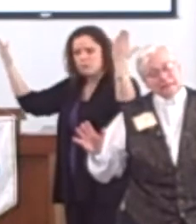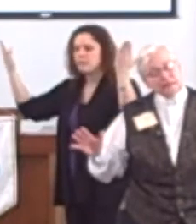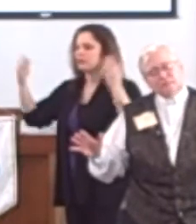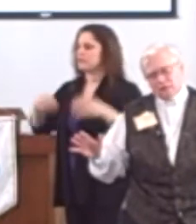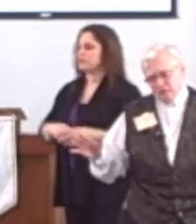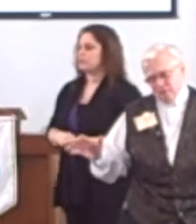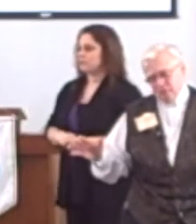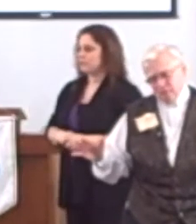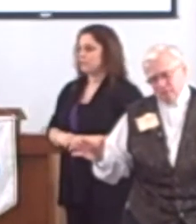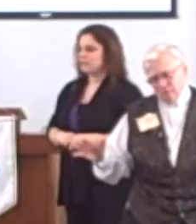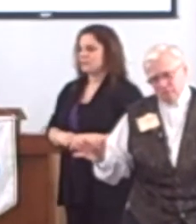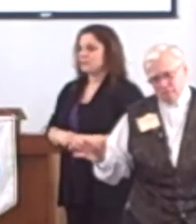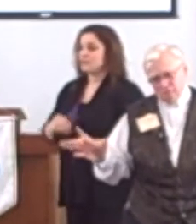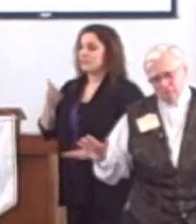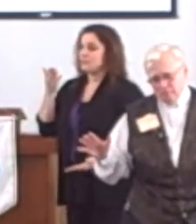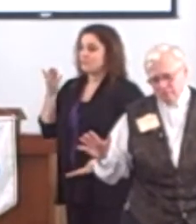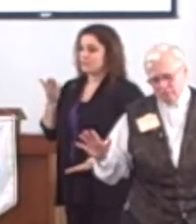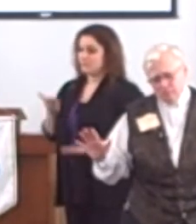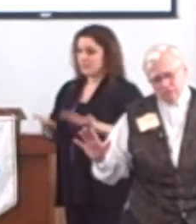We might even,